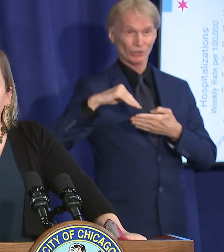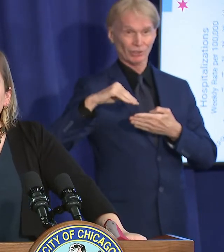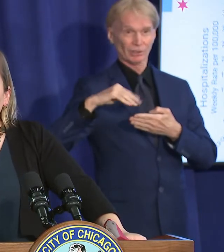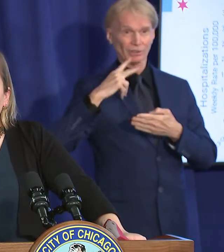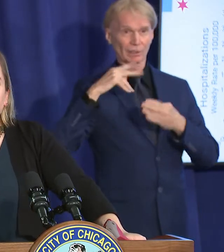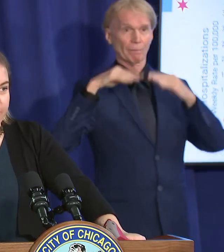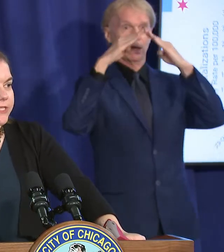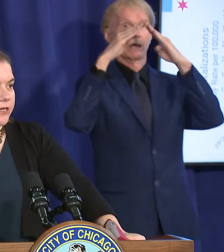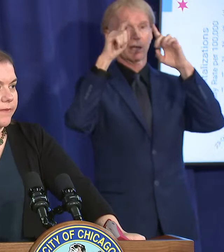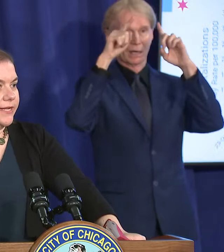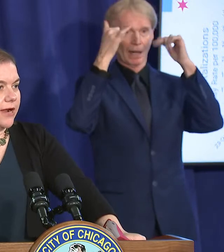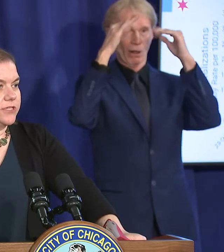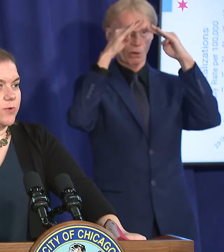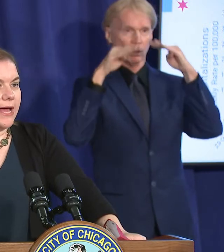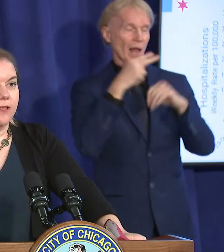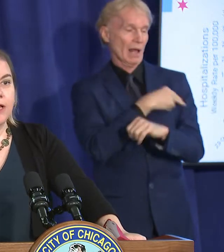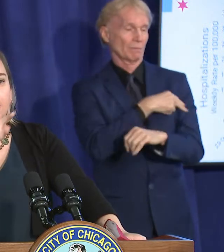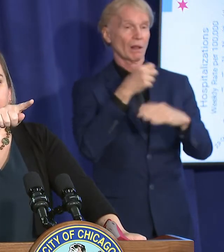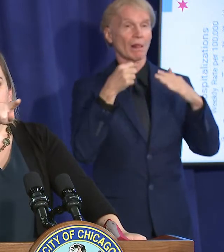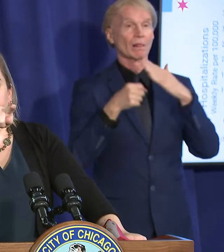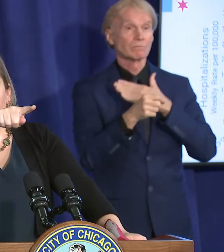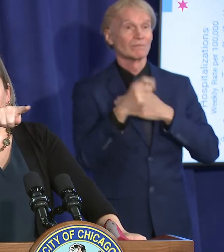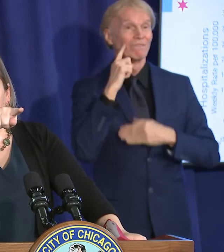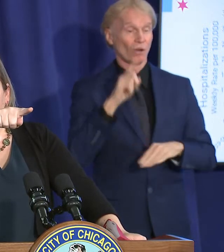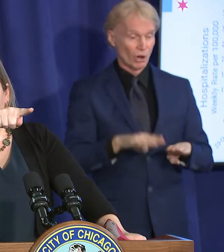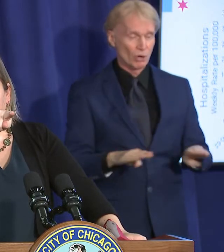the hospitalization rates for kids are coming down as well.